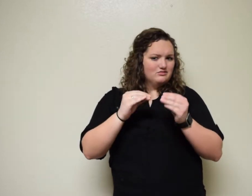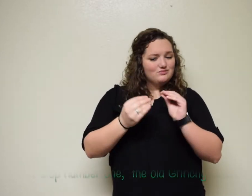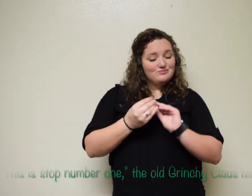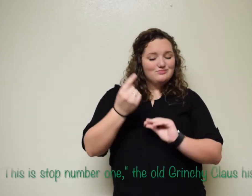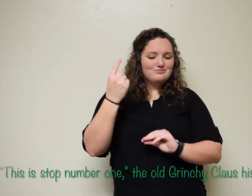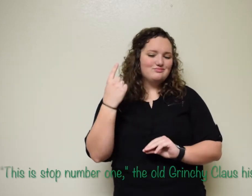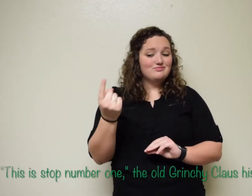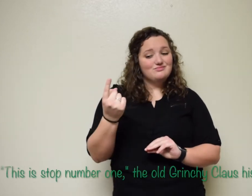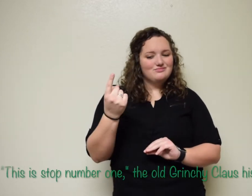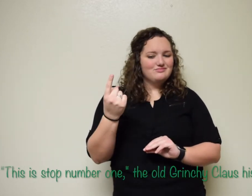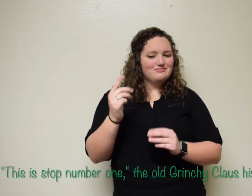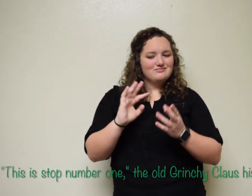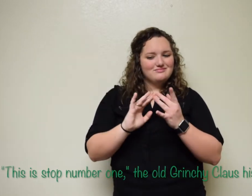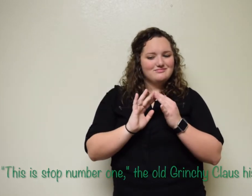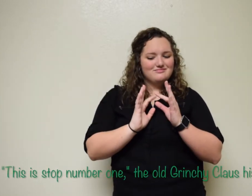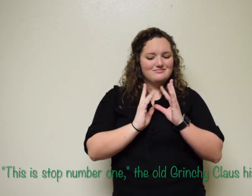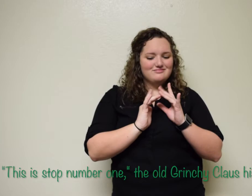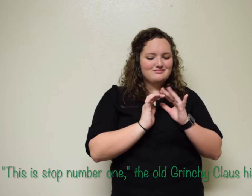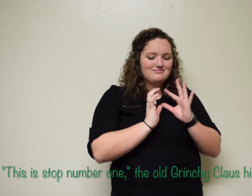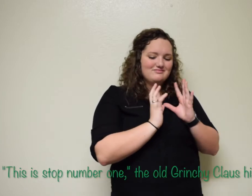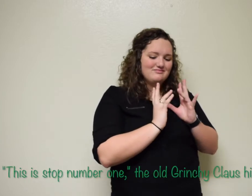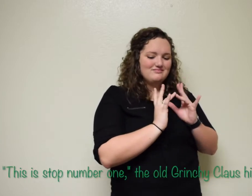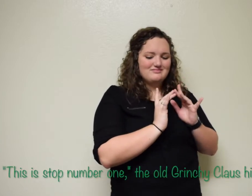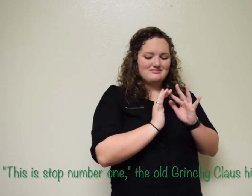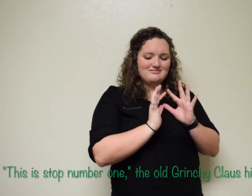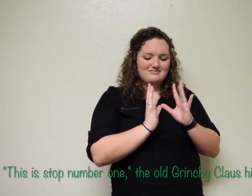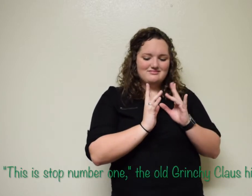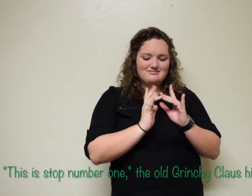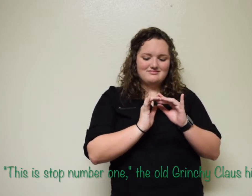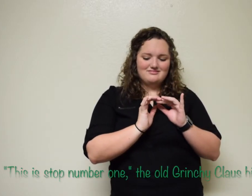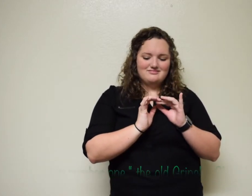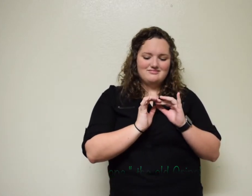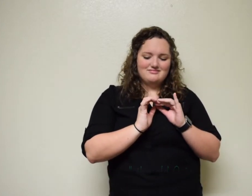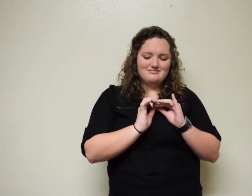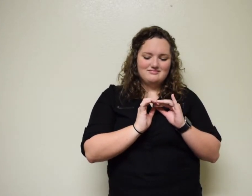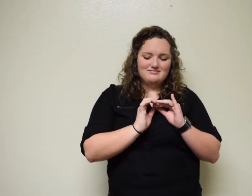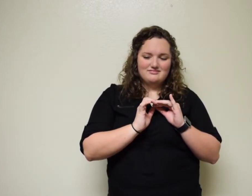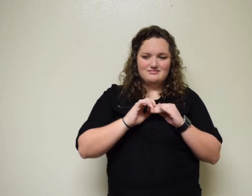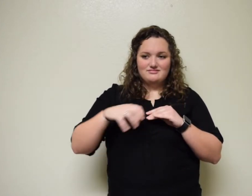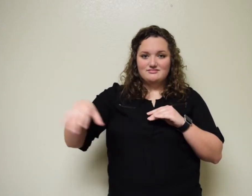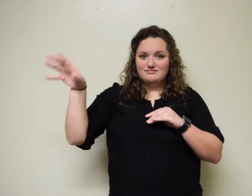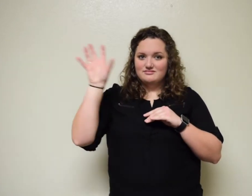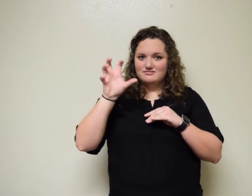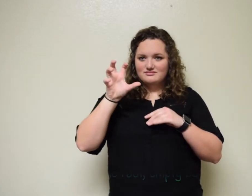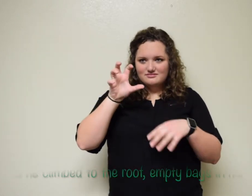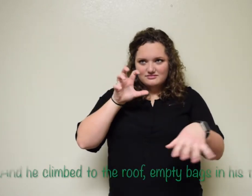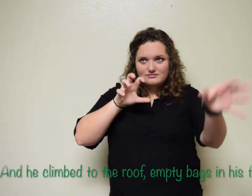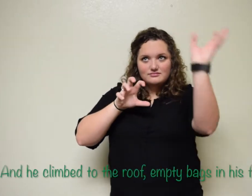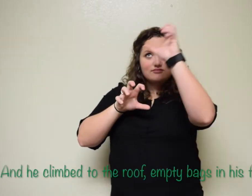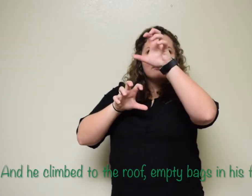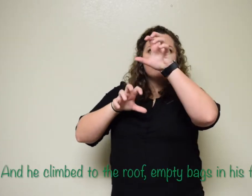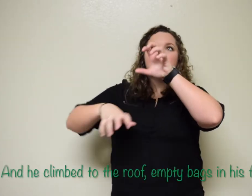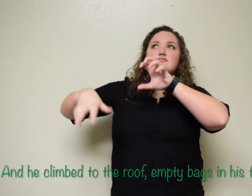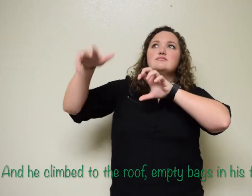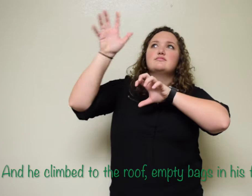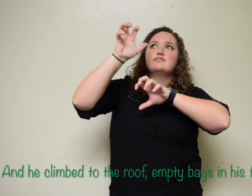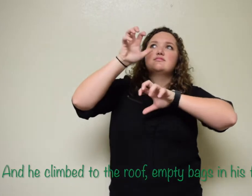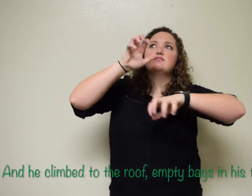number one the old Grinchy Claus hissed and he climbed to the roof empty bags